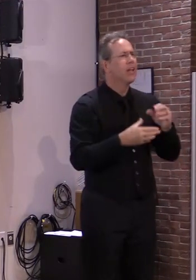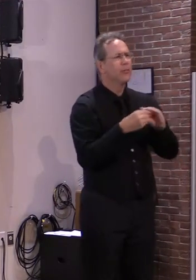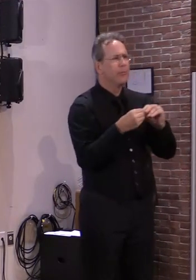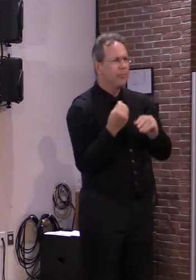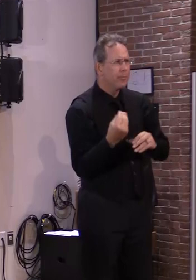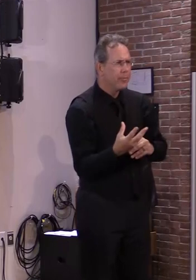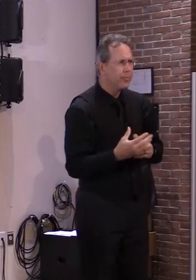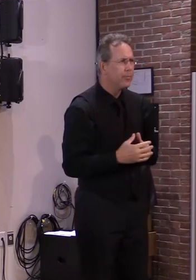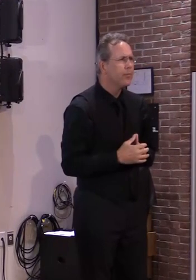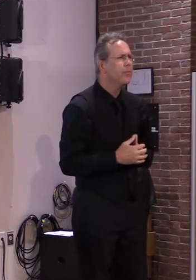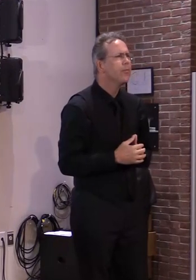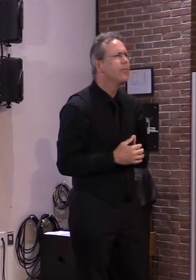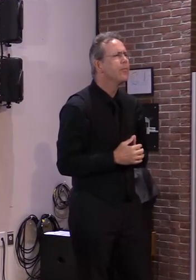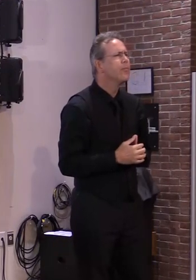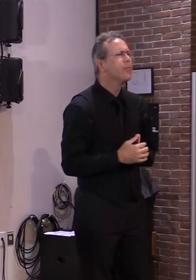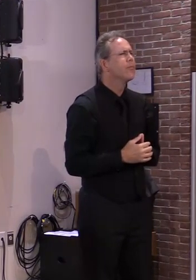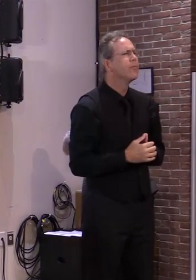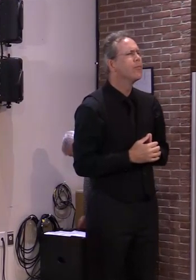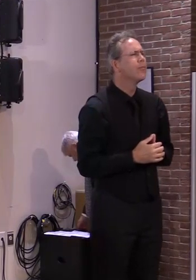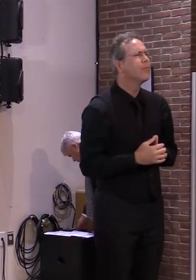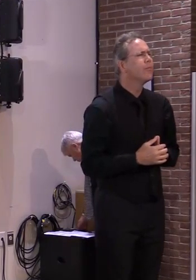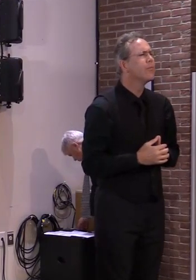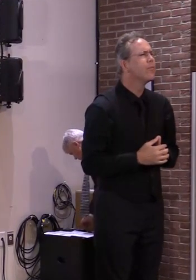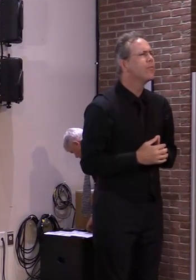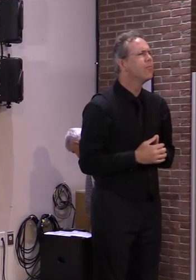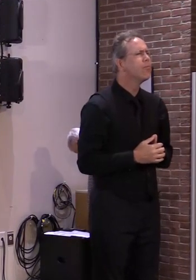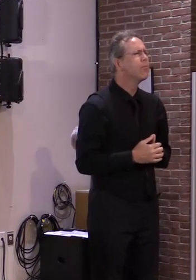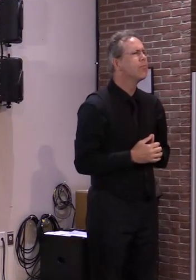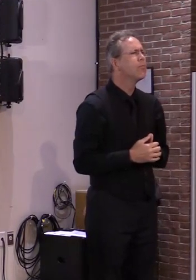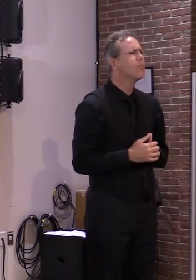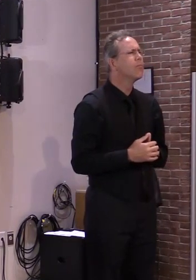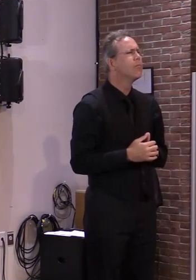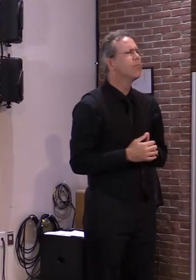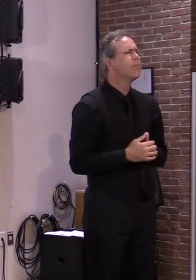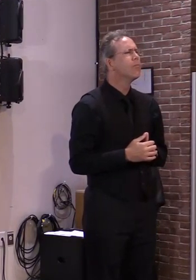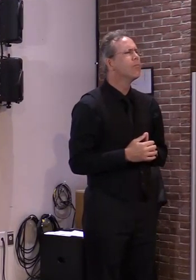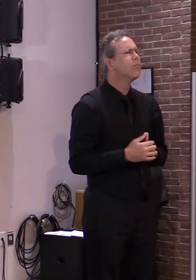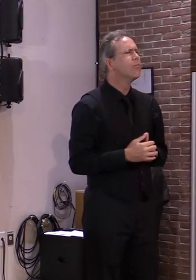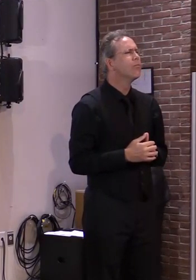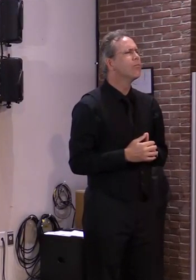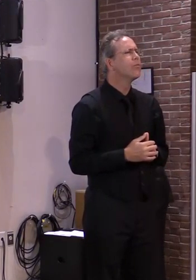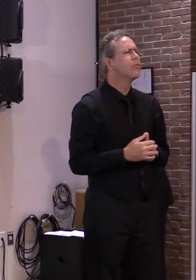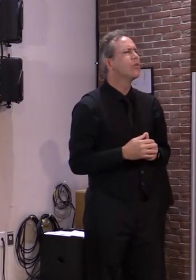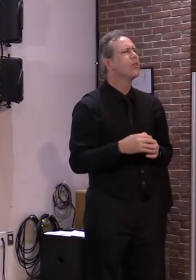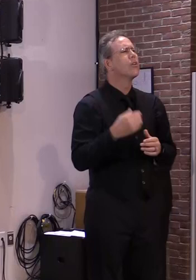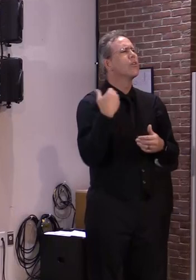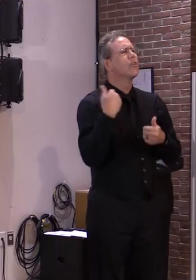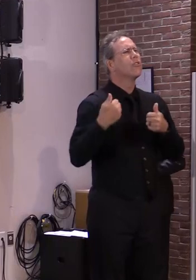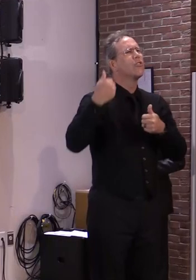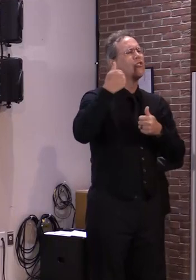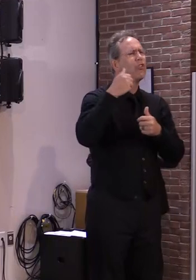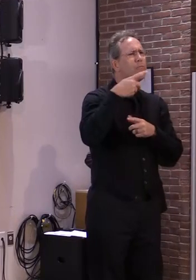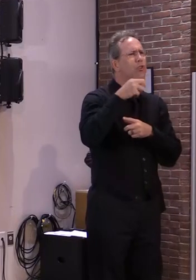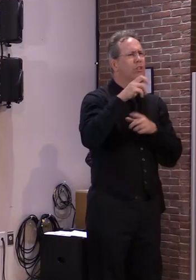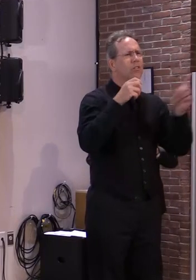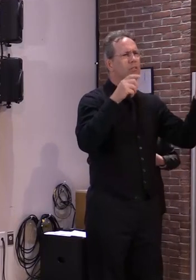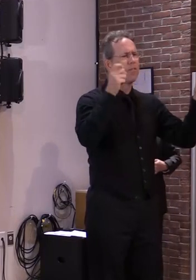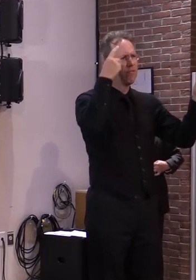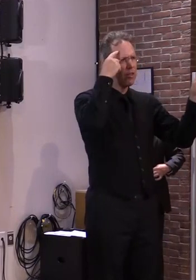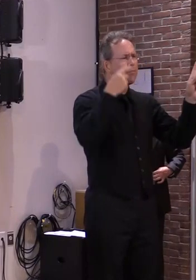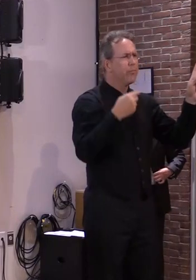retiring, starting under President Trump and continuing under President Biden. General Perna, a four-star